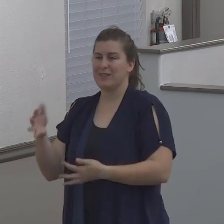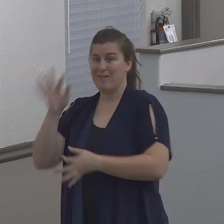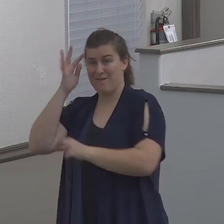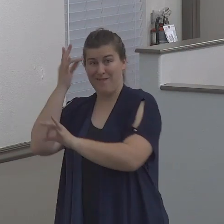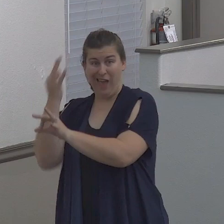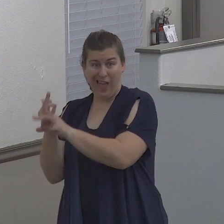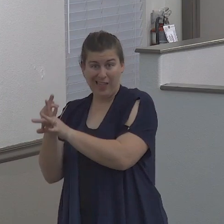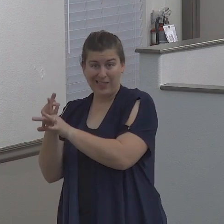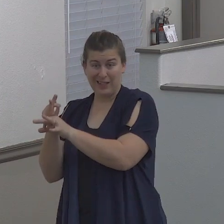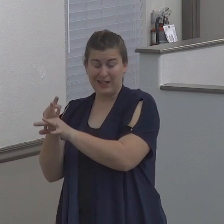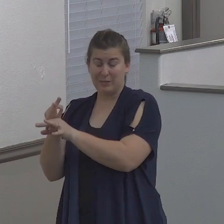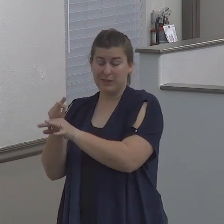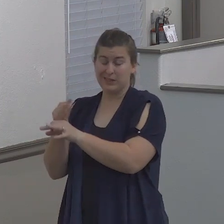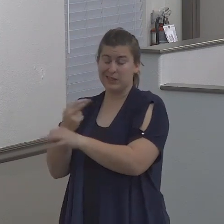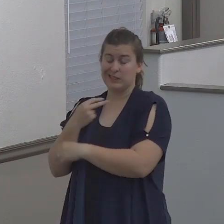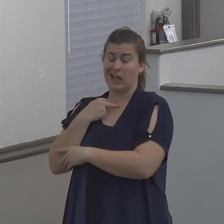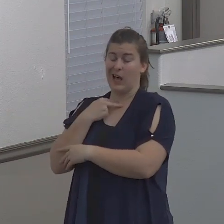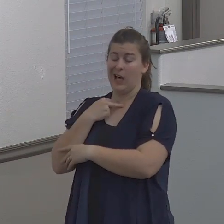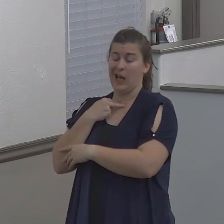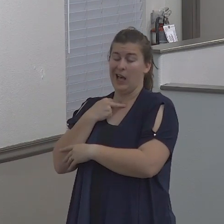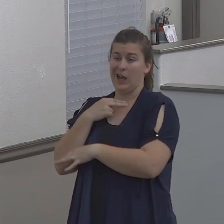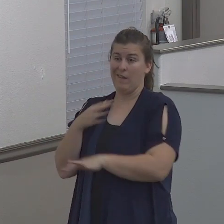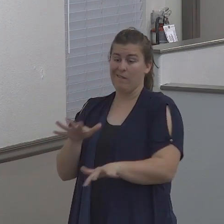Fear paralyzes faith.